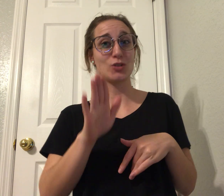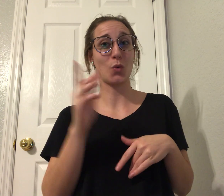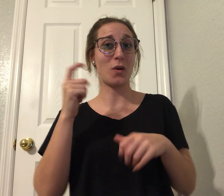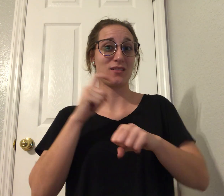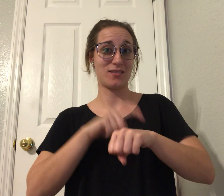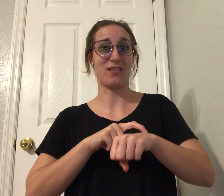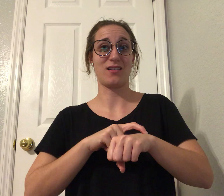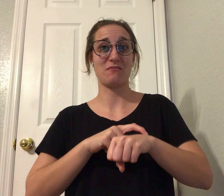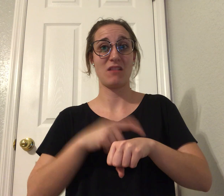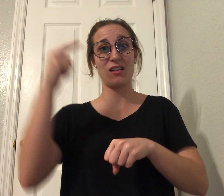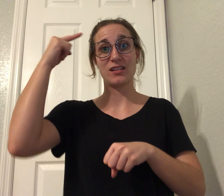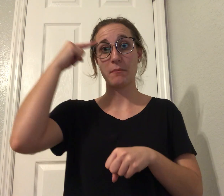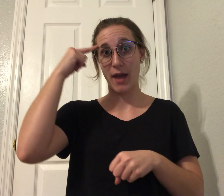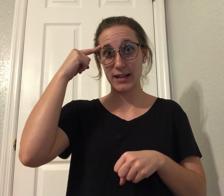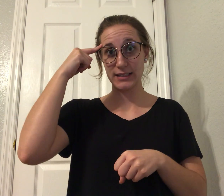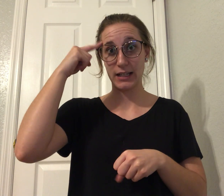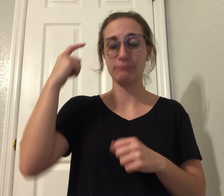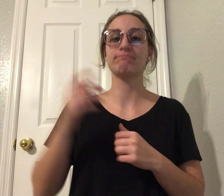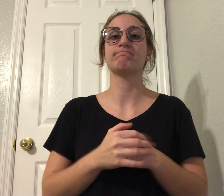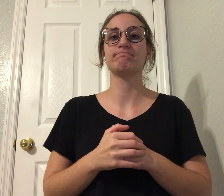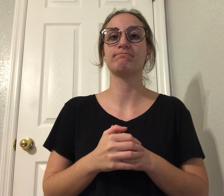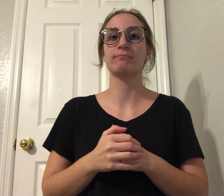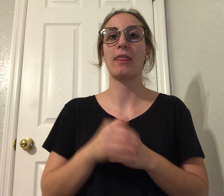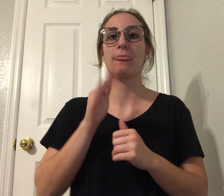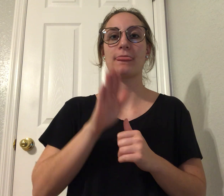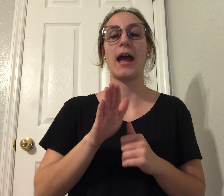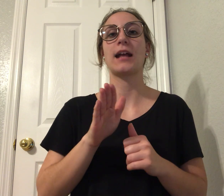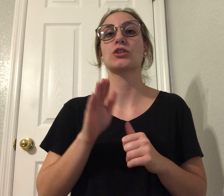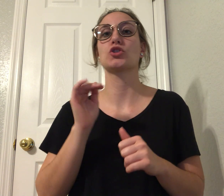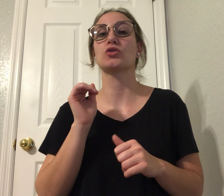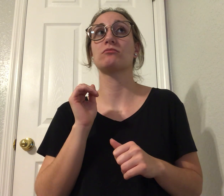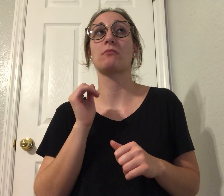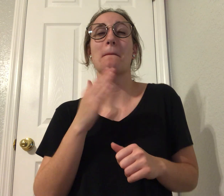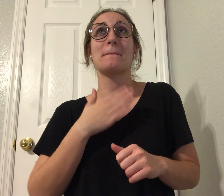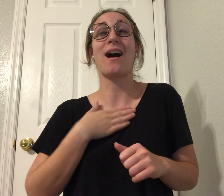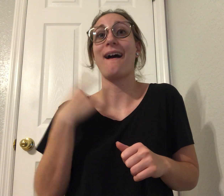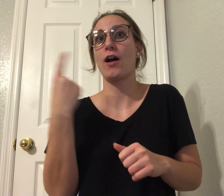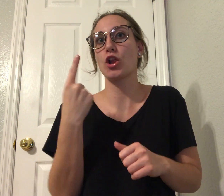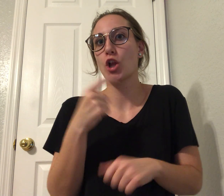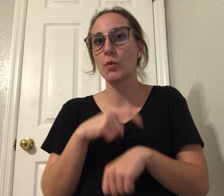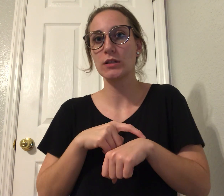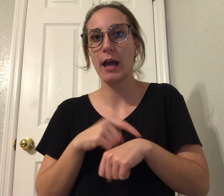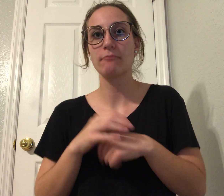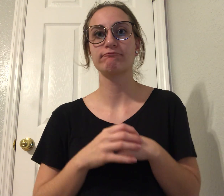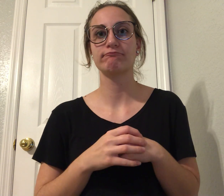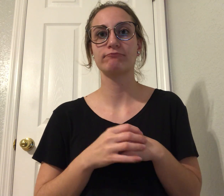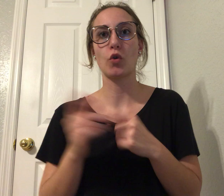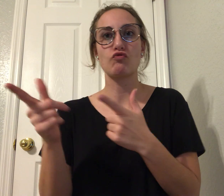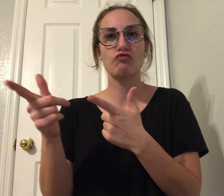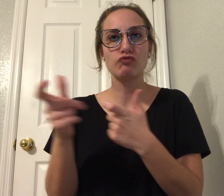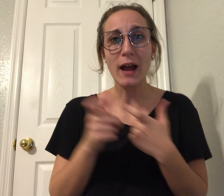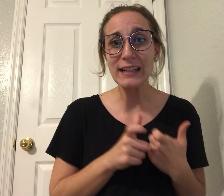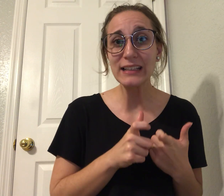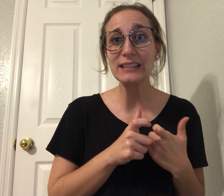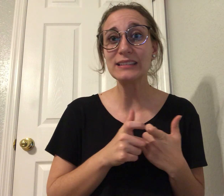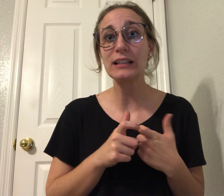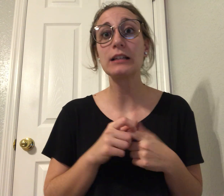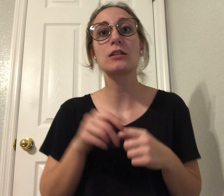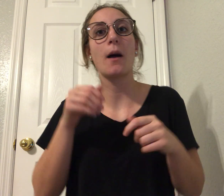alone. And that is a form of meditation for me. Running is moving meditation for me. So now you can